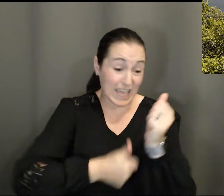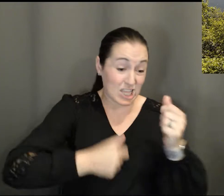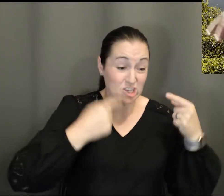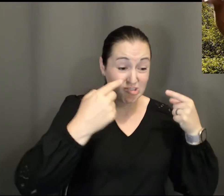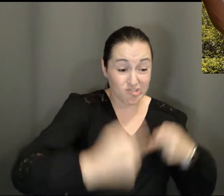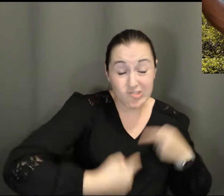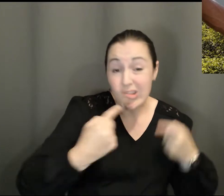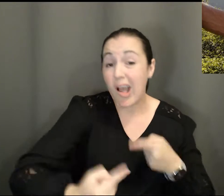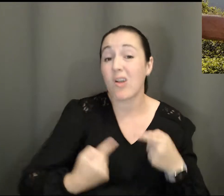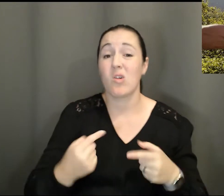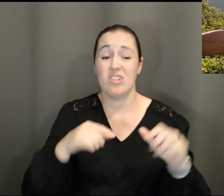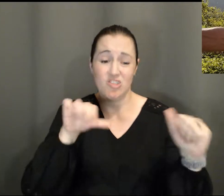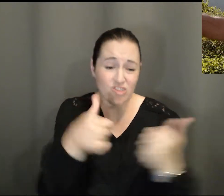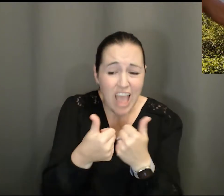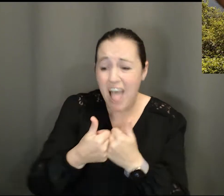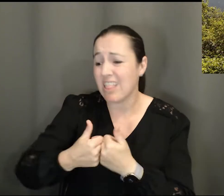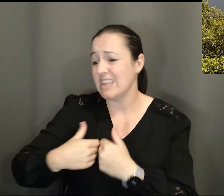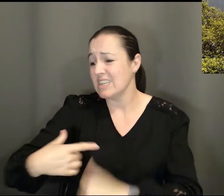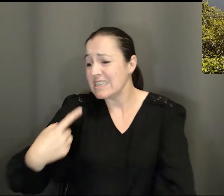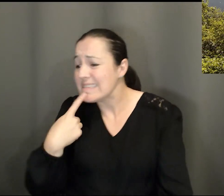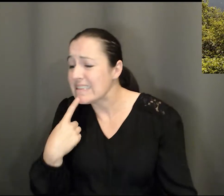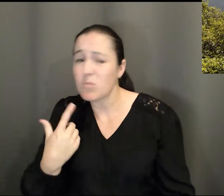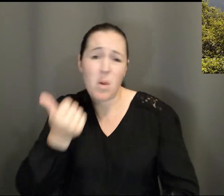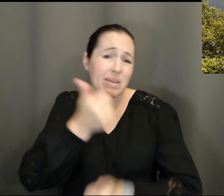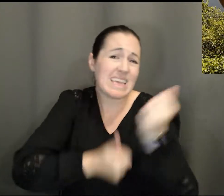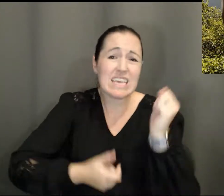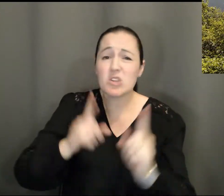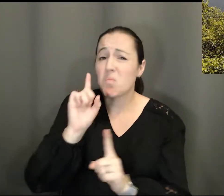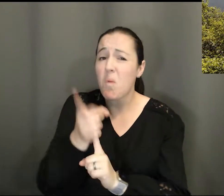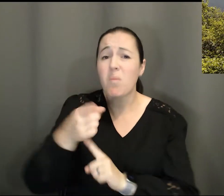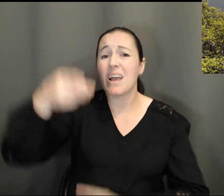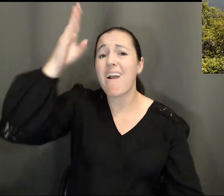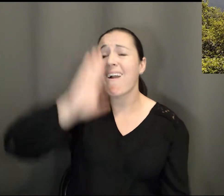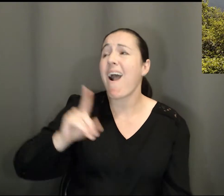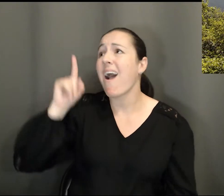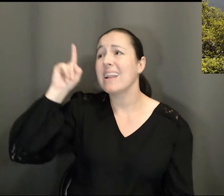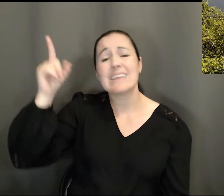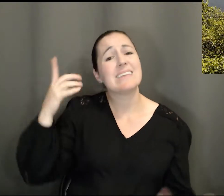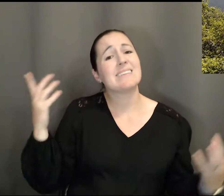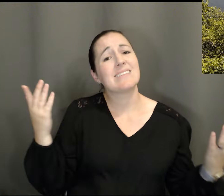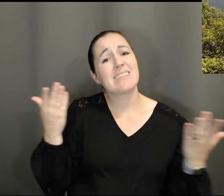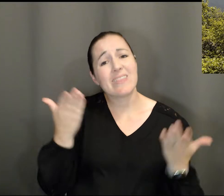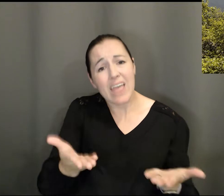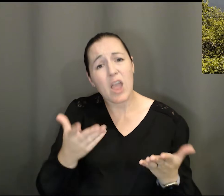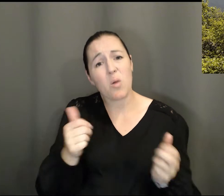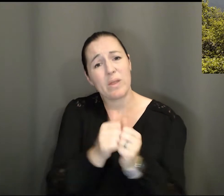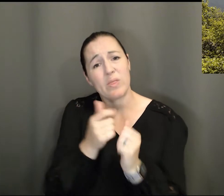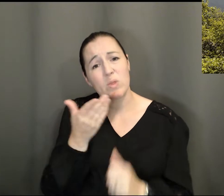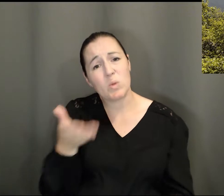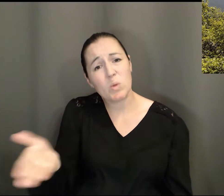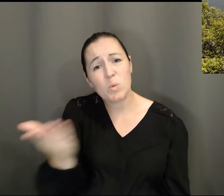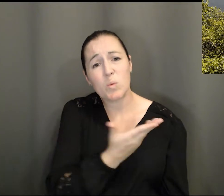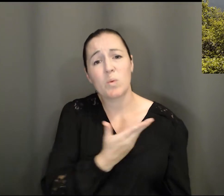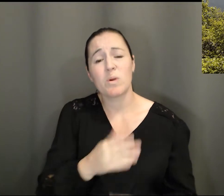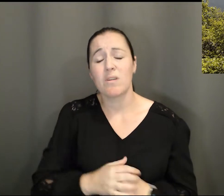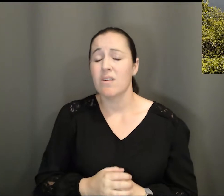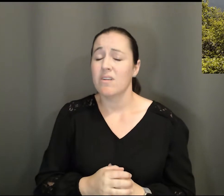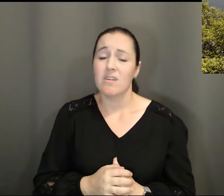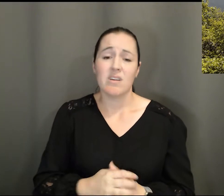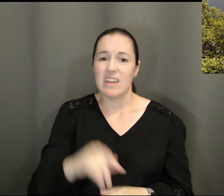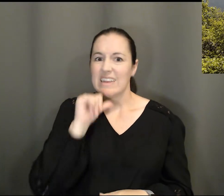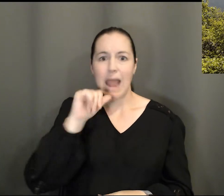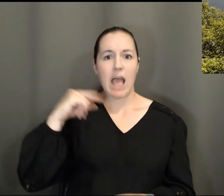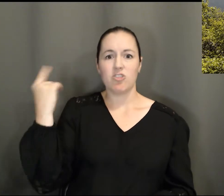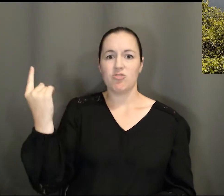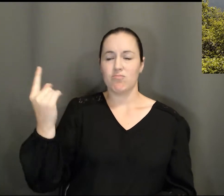Again, not just watching over you from distance. He's right there with you, side by side, like actually, if you're